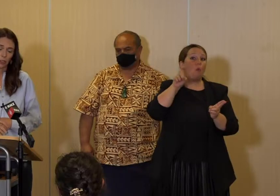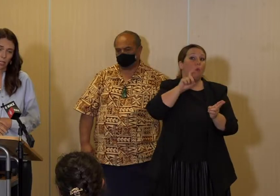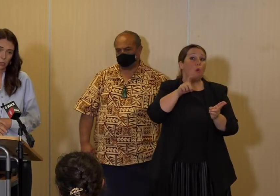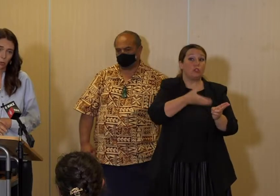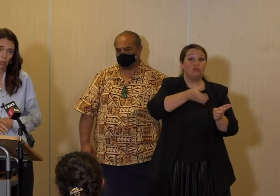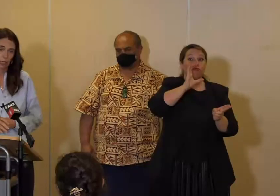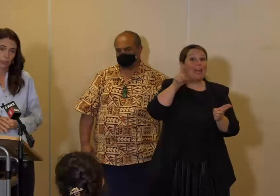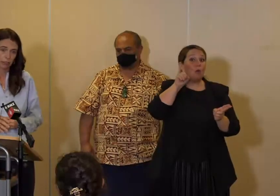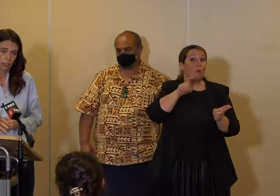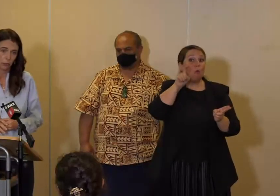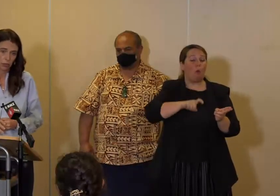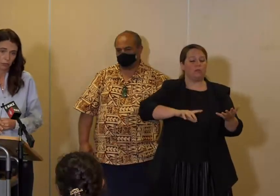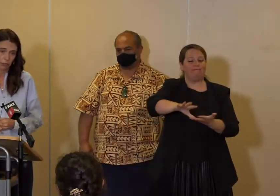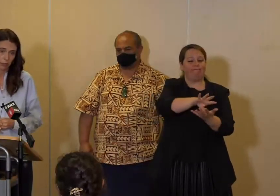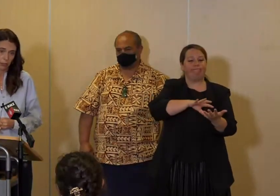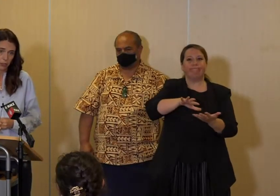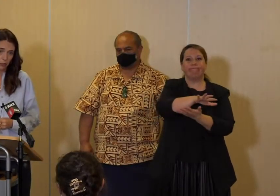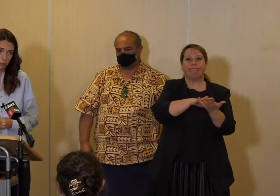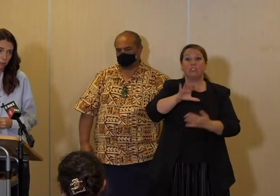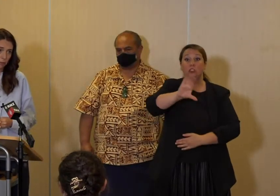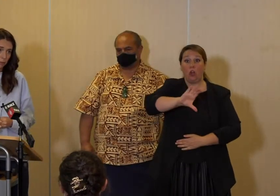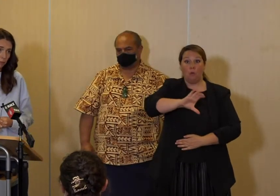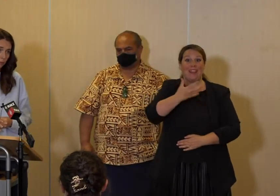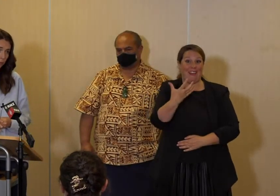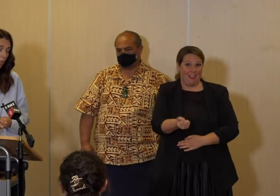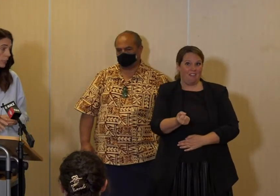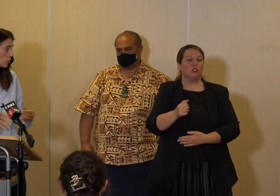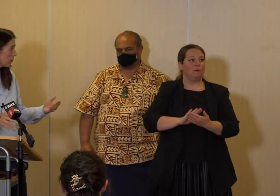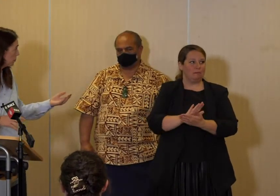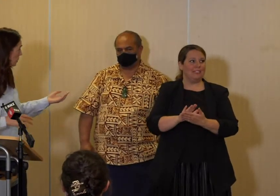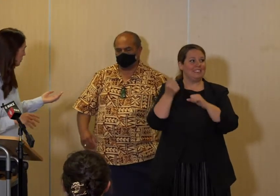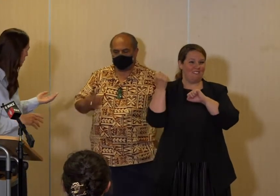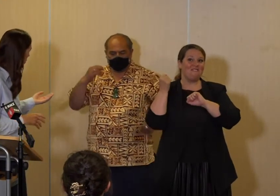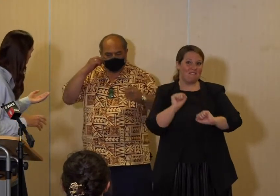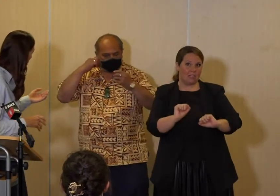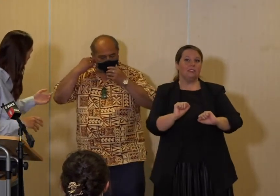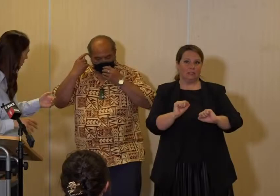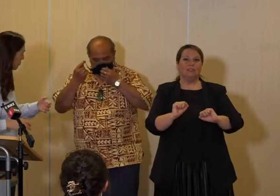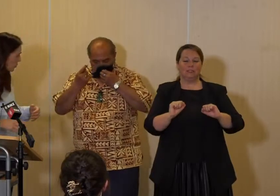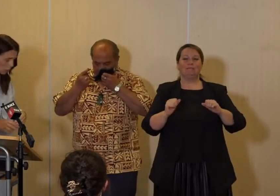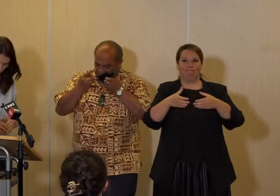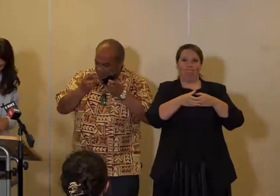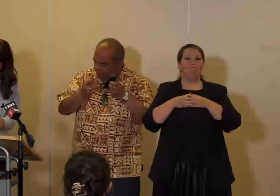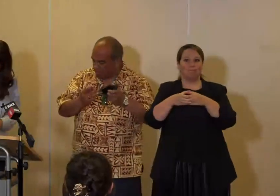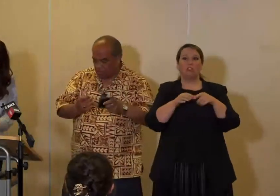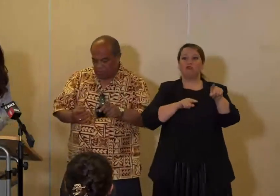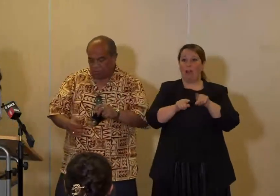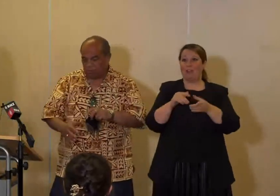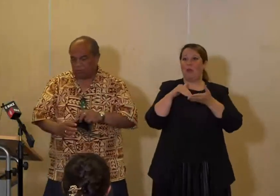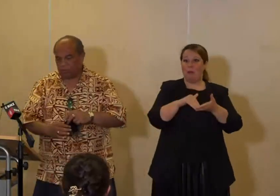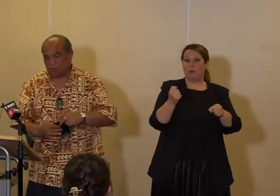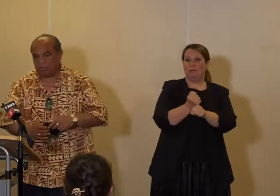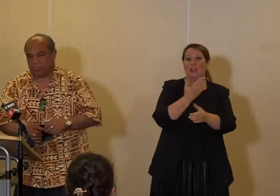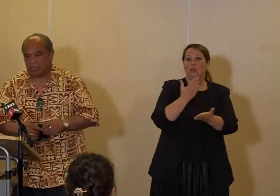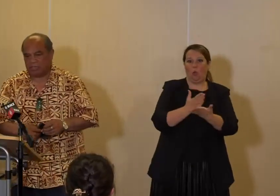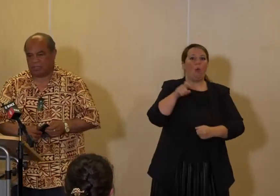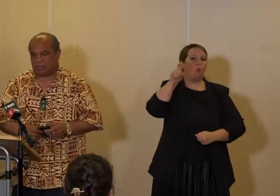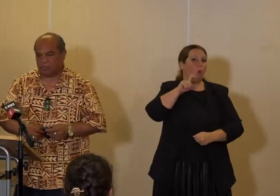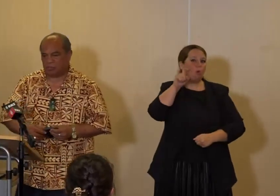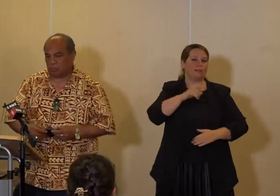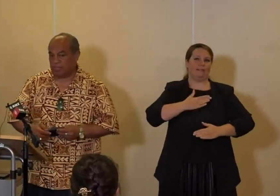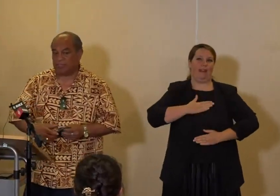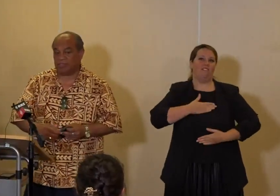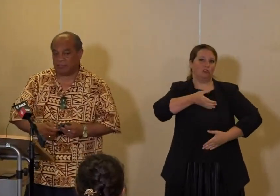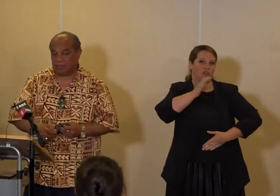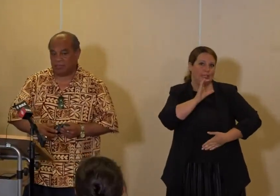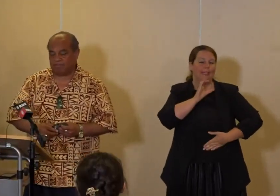supply, and so that's what the Defence Force are very focused on. Yes. Sorry, Minister, you might have something further on communication. You'll appreciate that